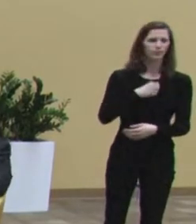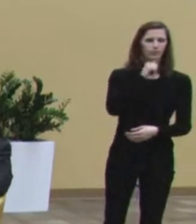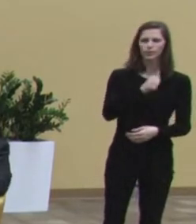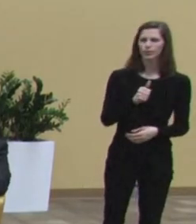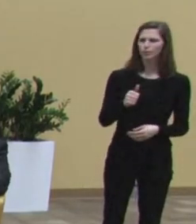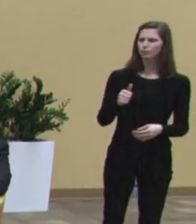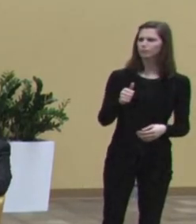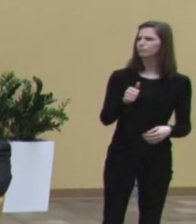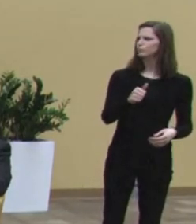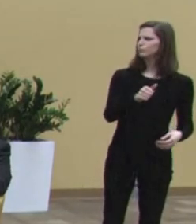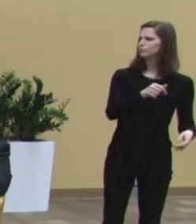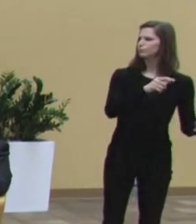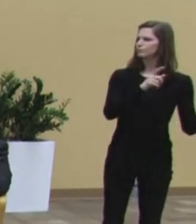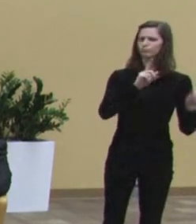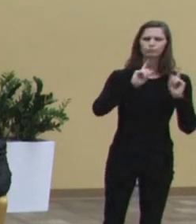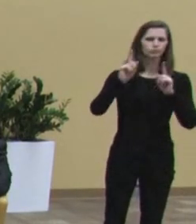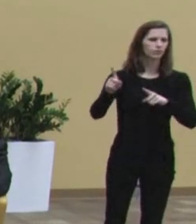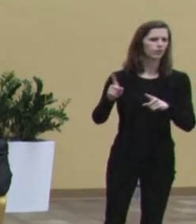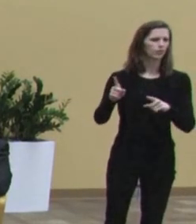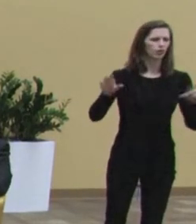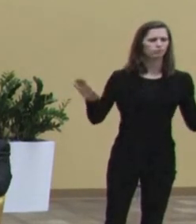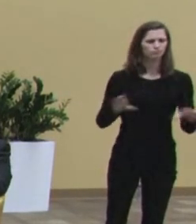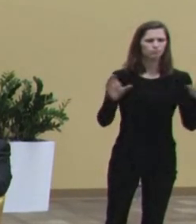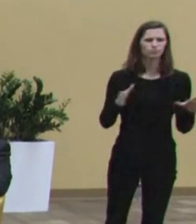bad with our words.